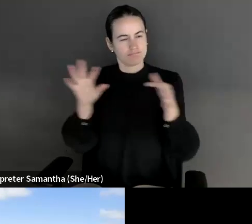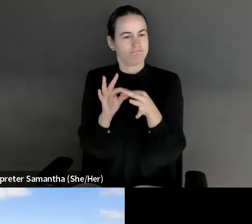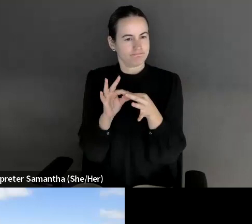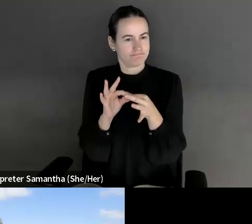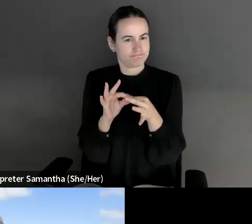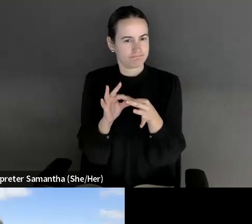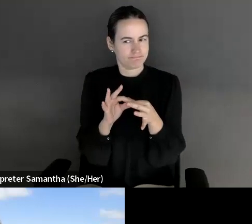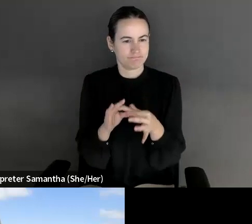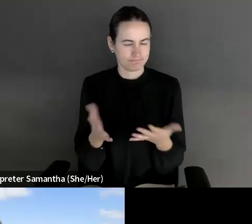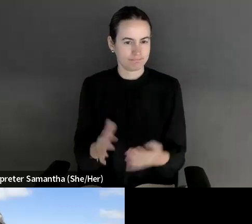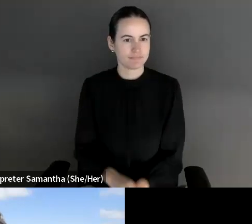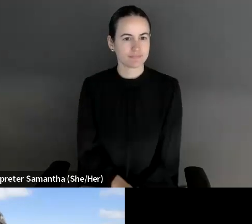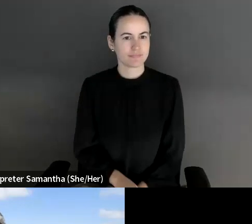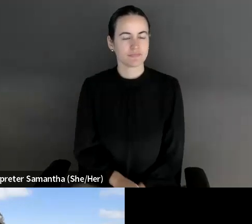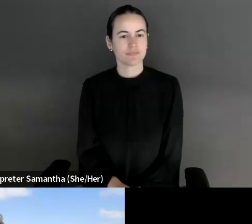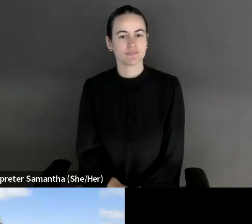the scale